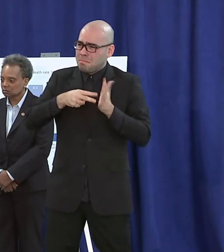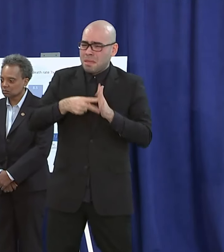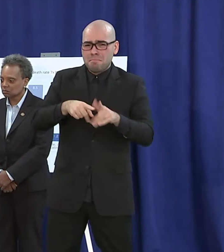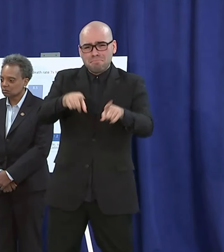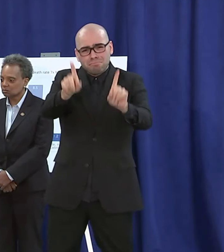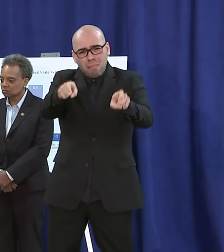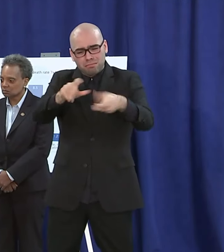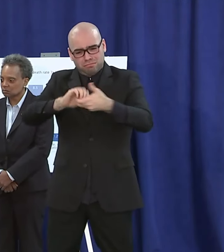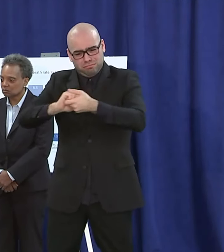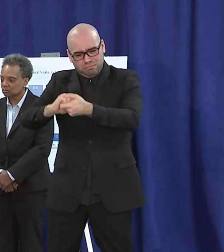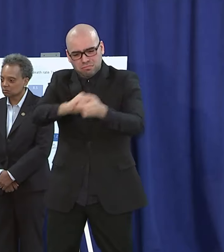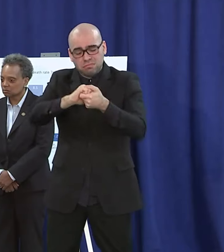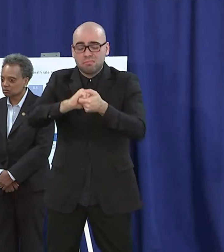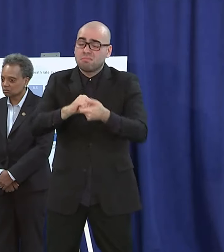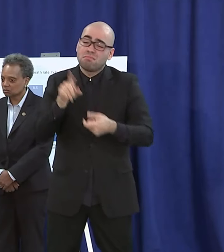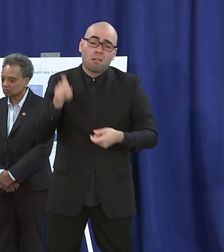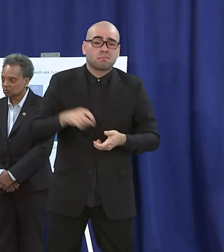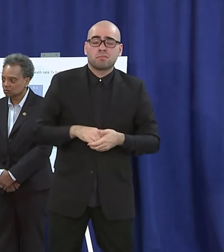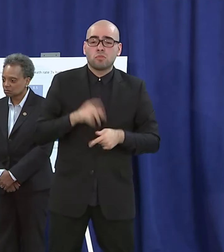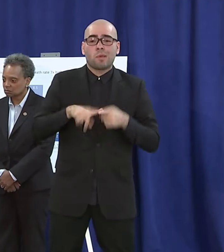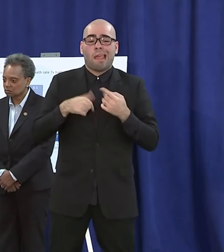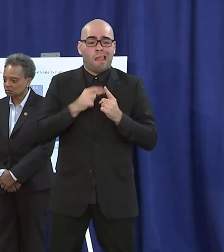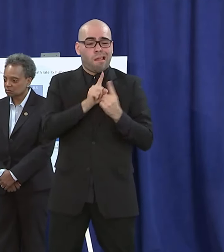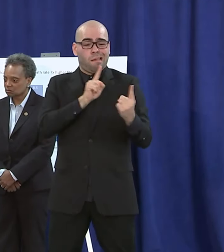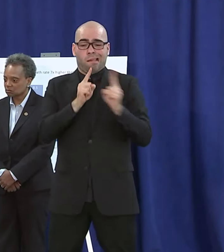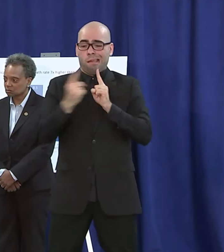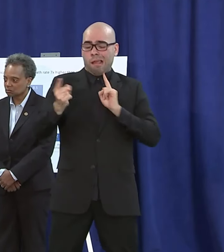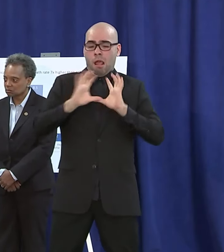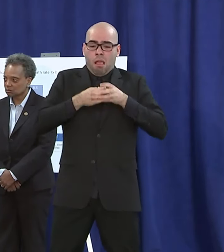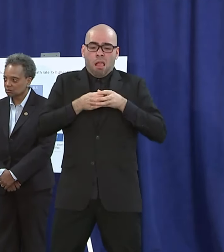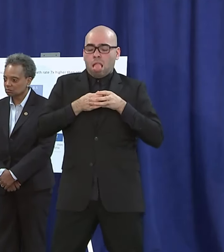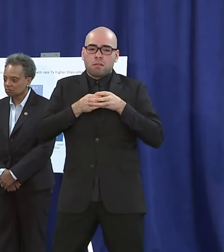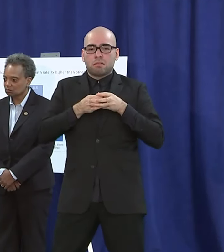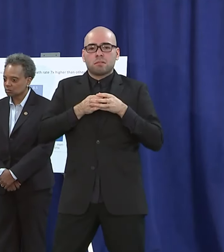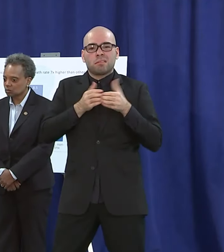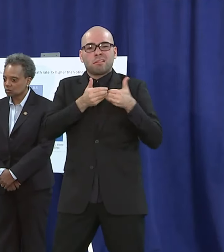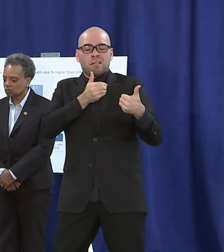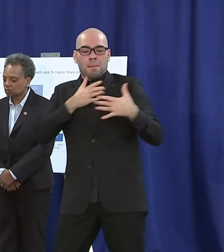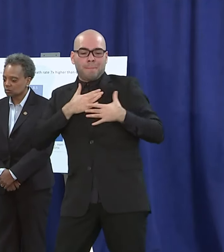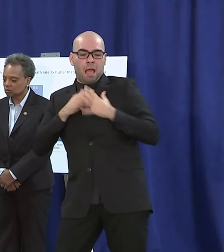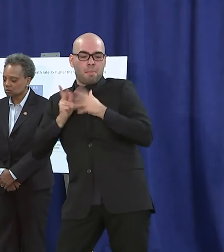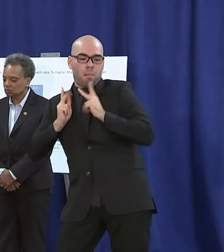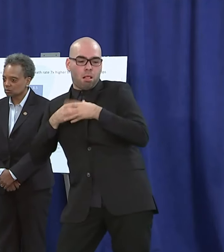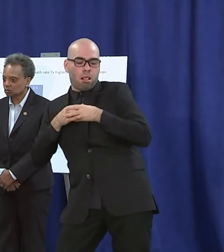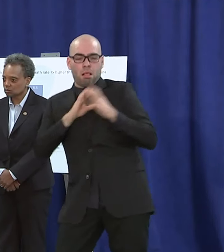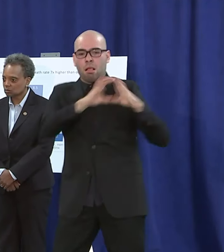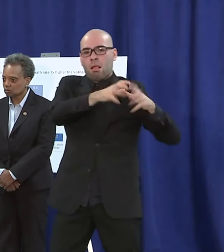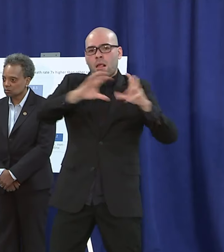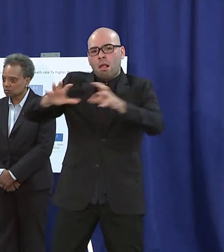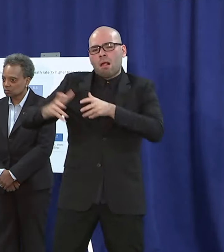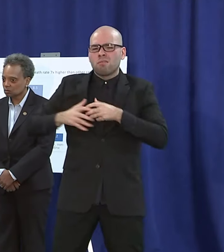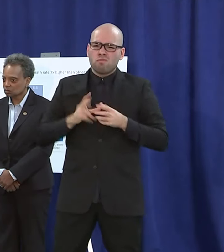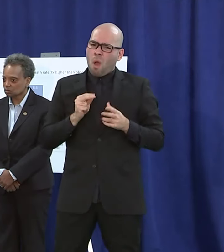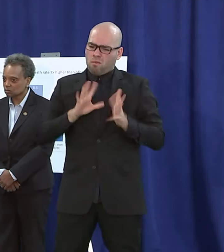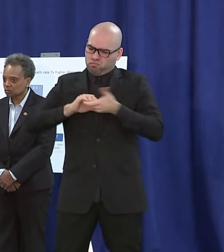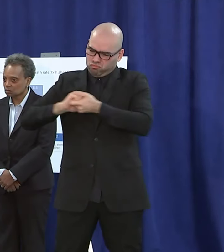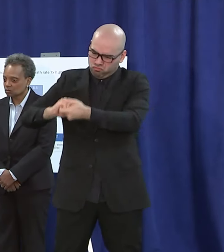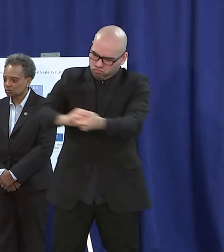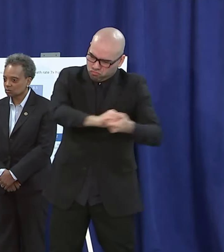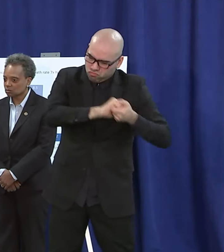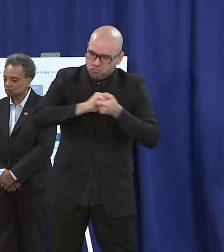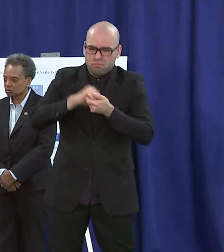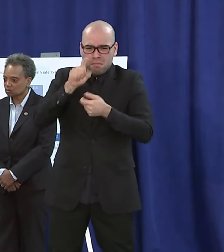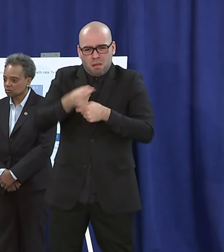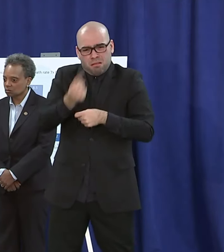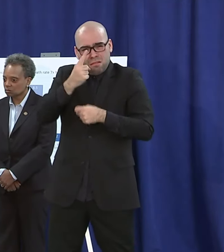work as one. The current COVID epidemic serves to further illustrate the urgency in addressing the